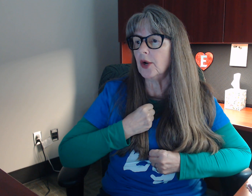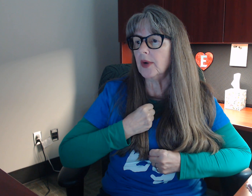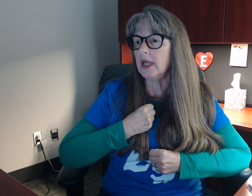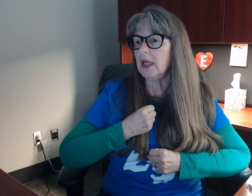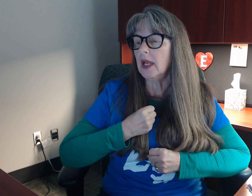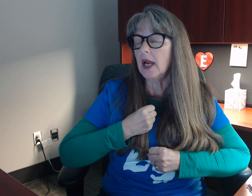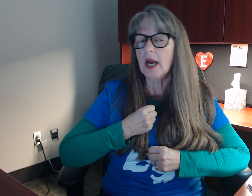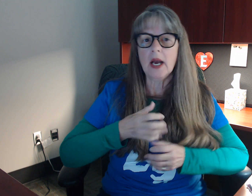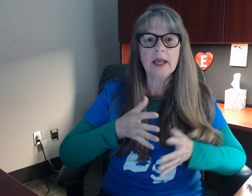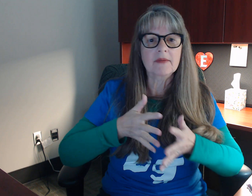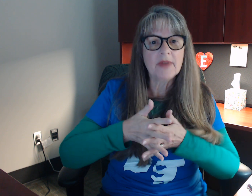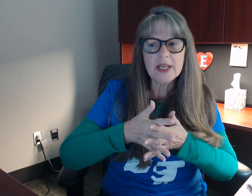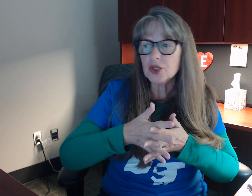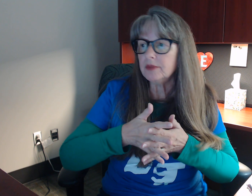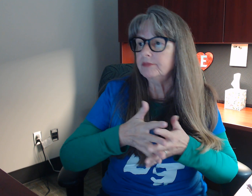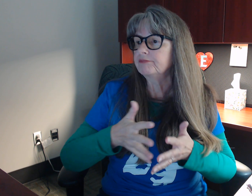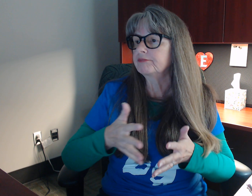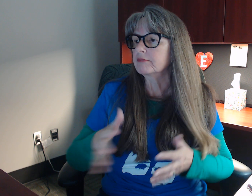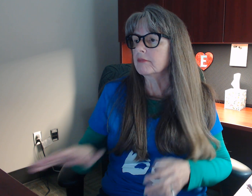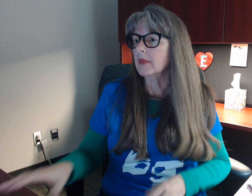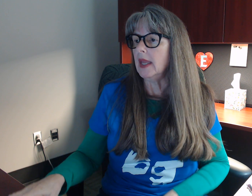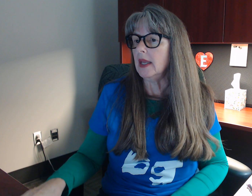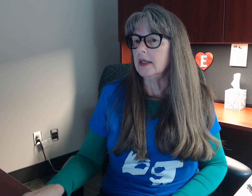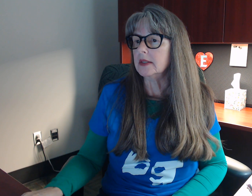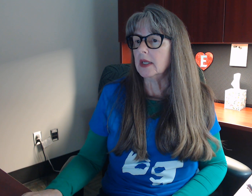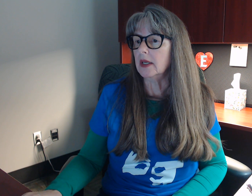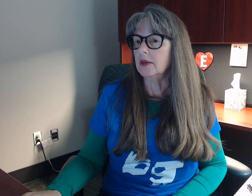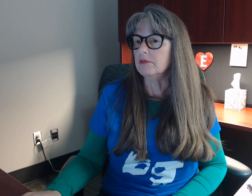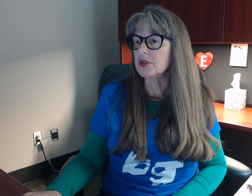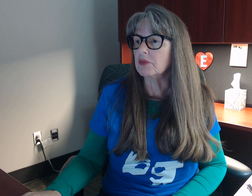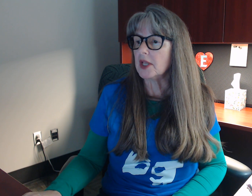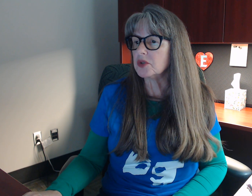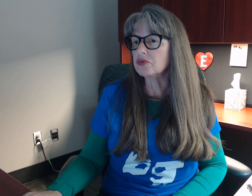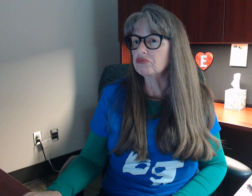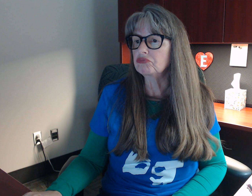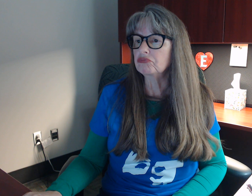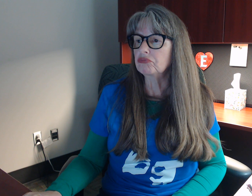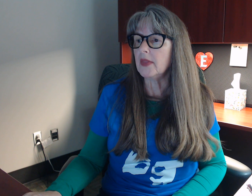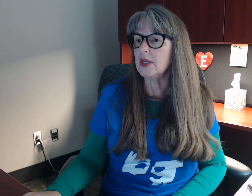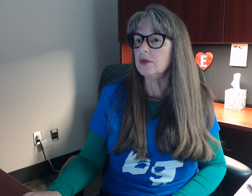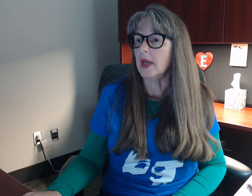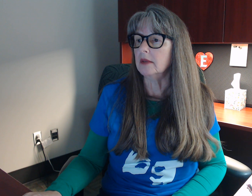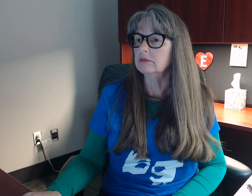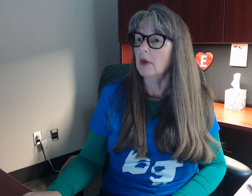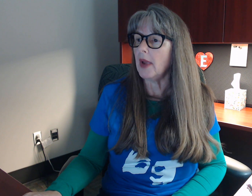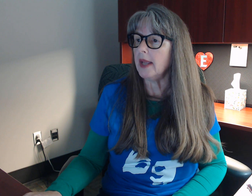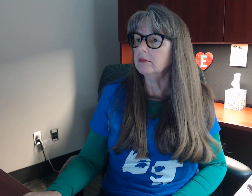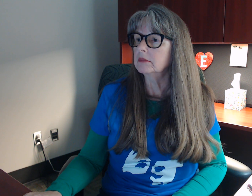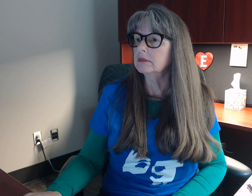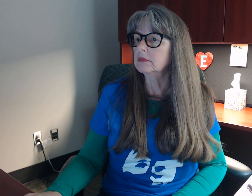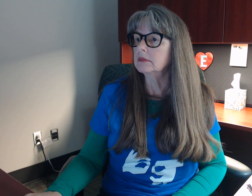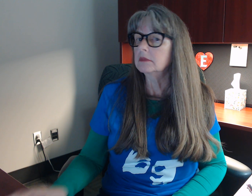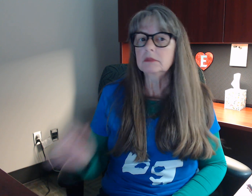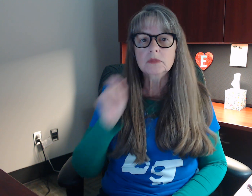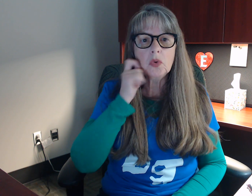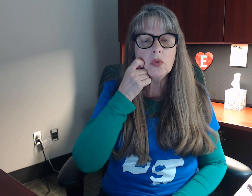military invasion, and so that's why they do that. Okay, cool, because